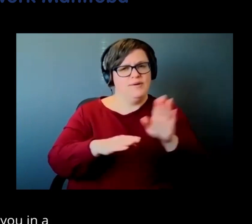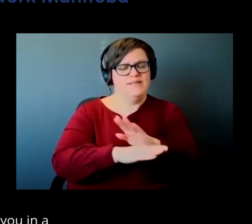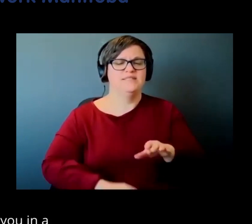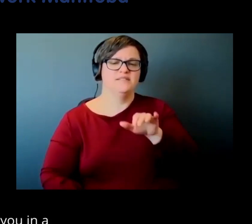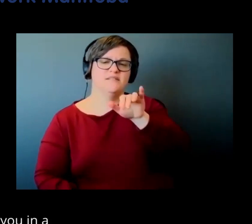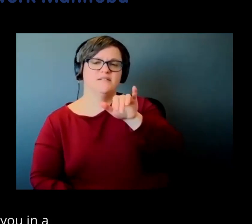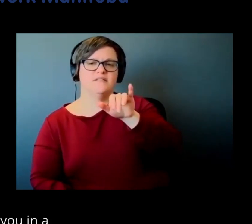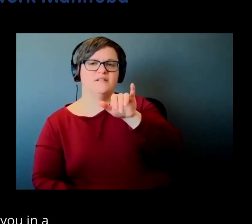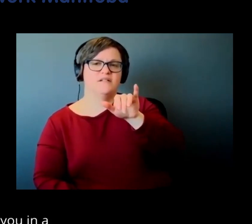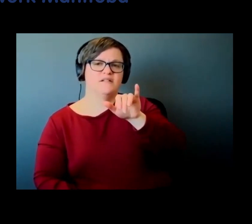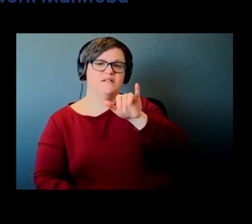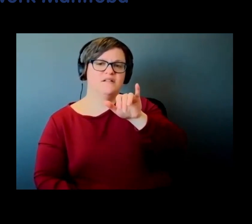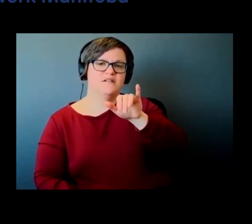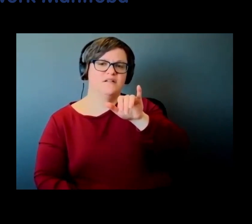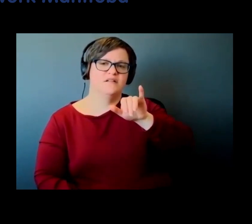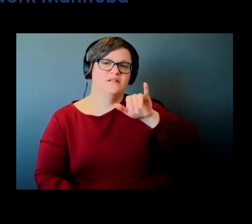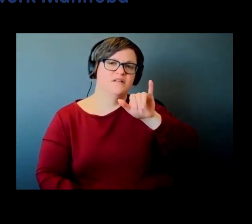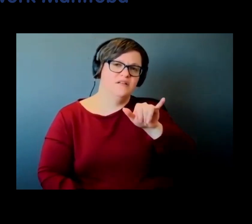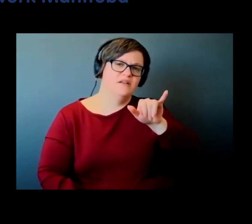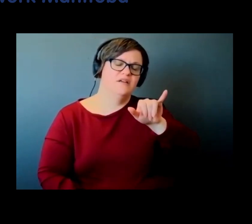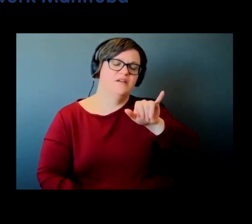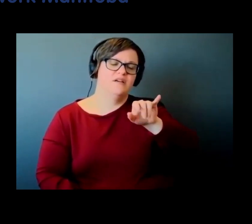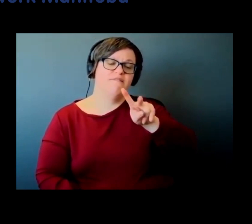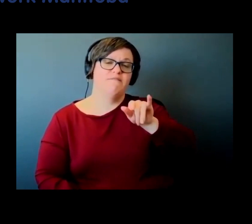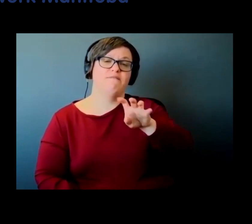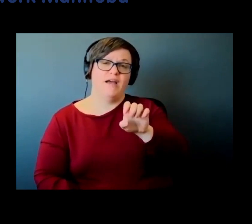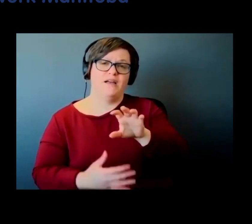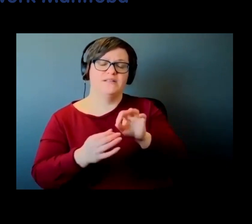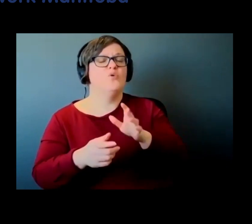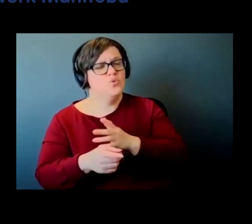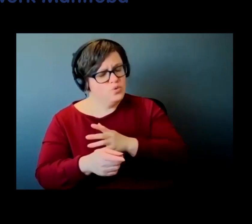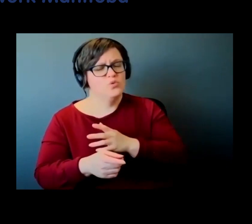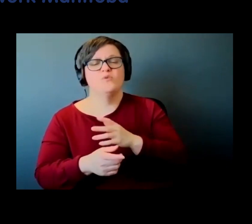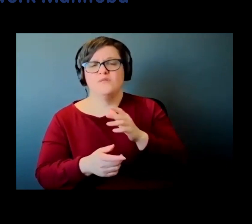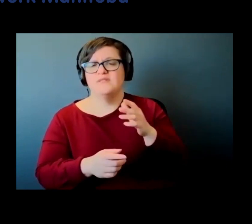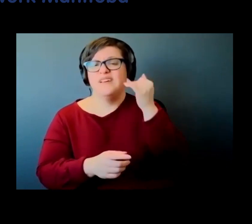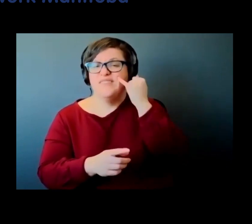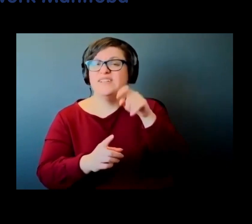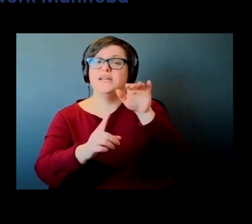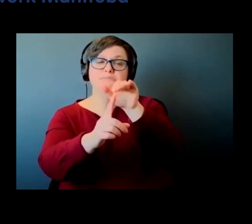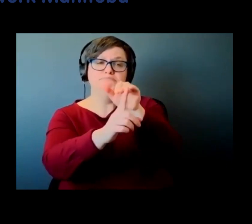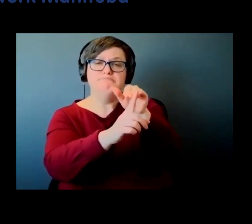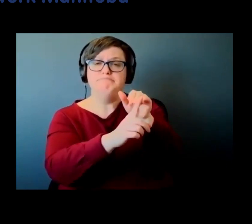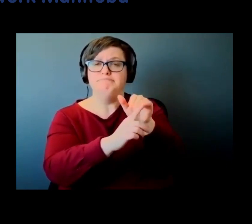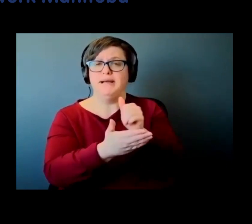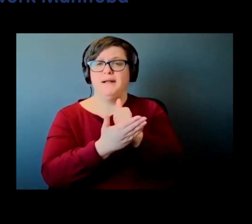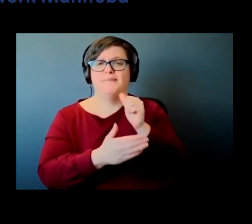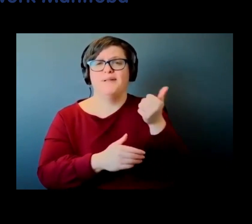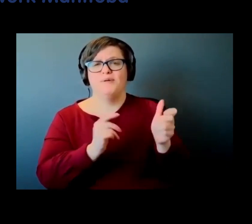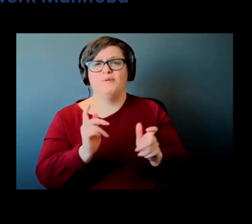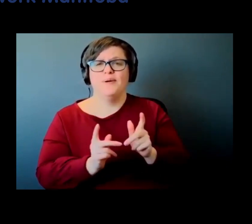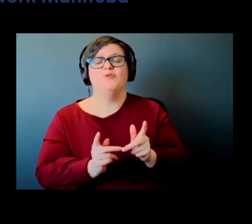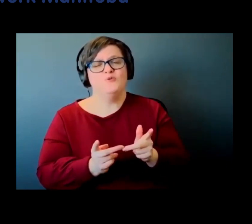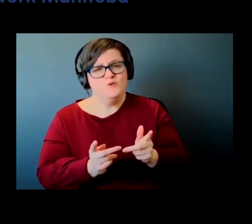vulnerable position too, when you know, you need assistance from others for certain things. You know,